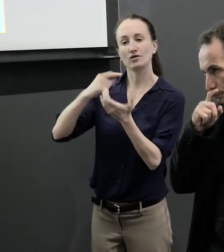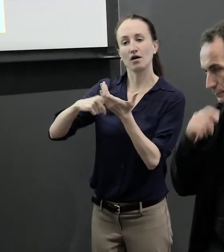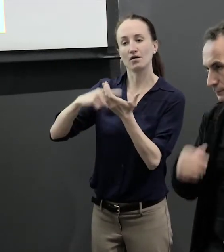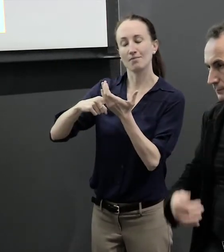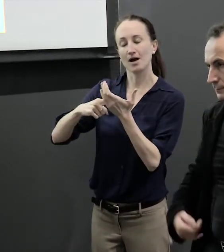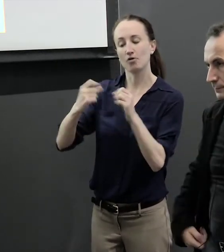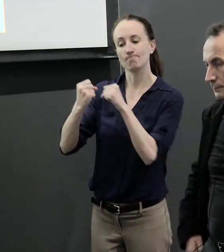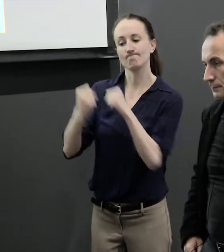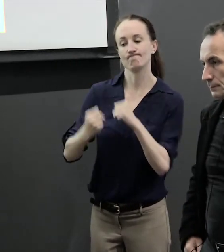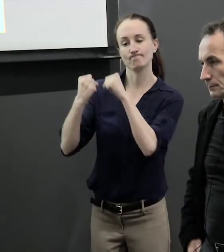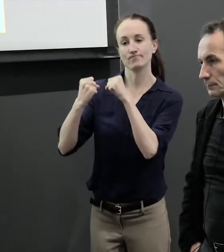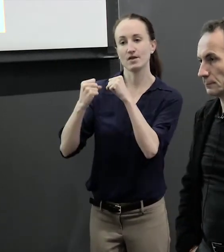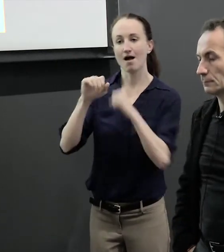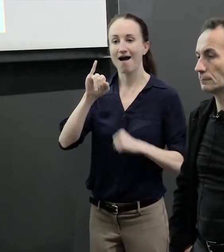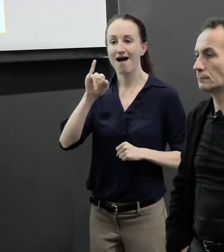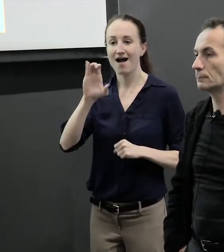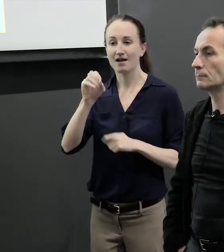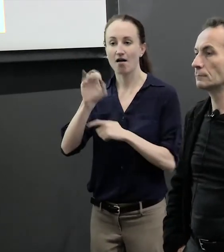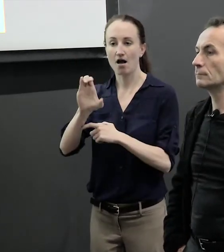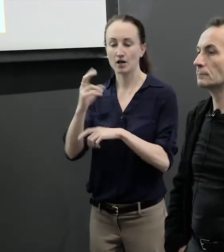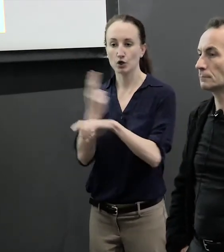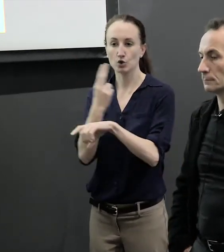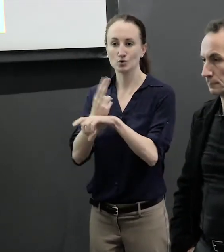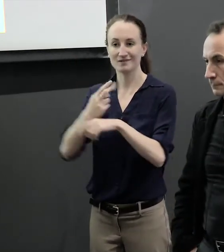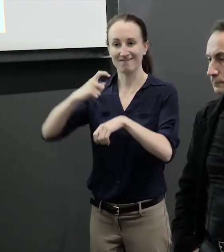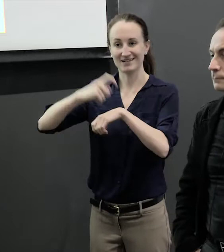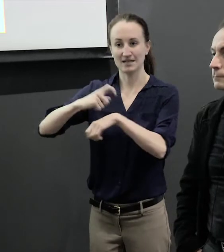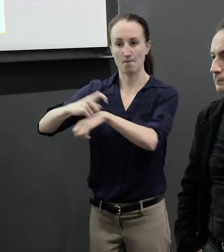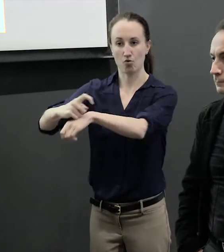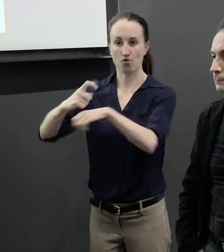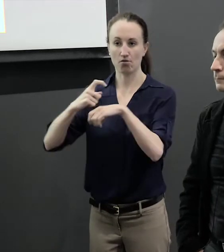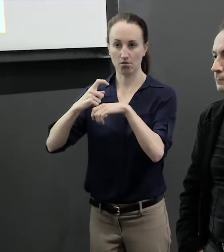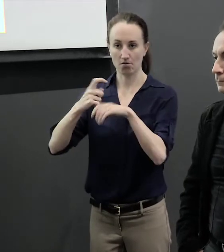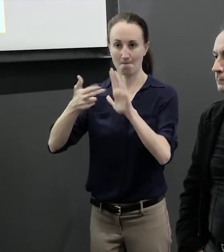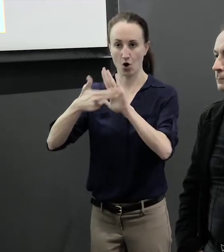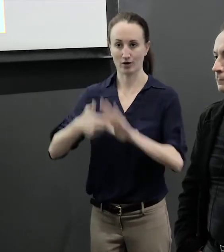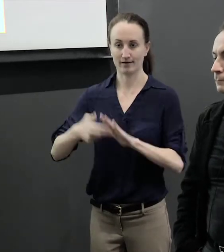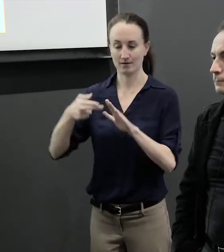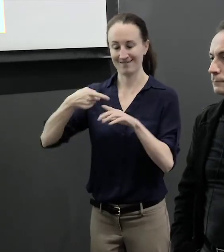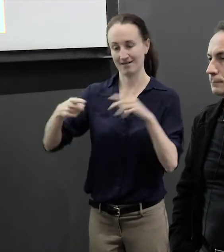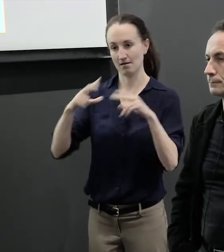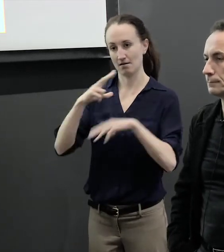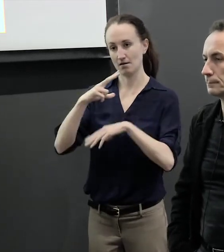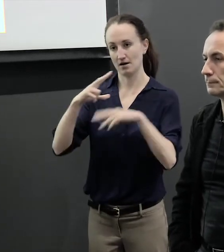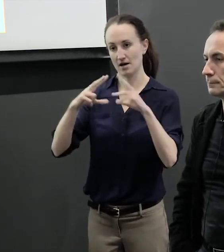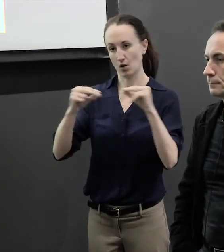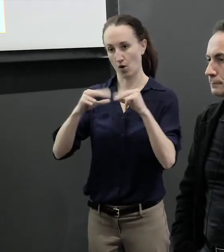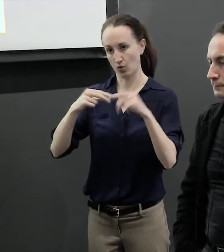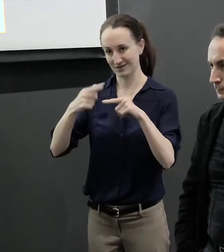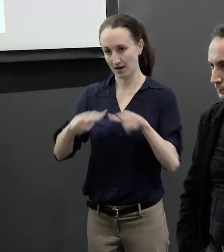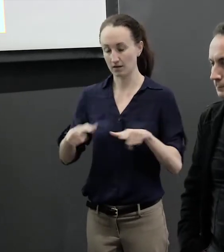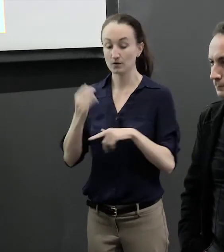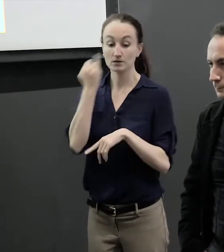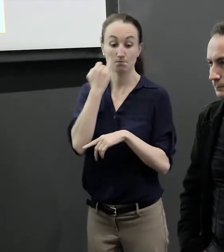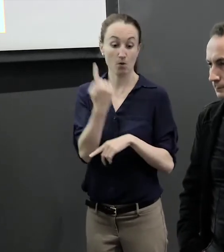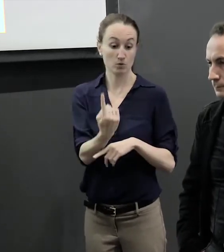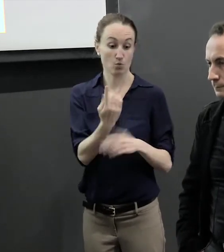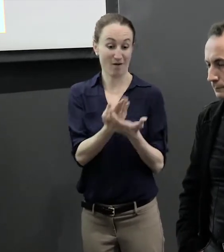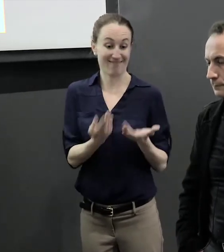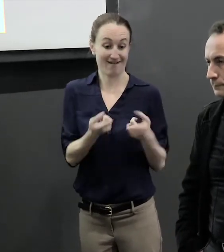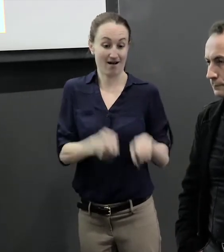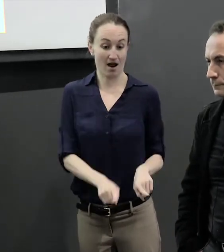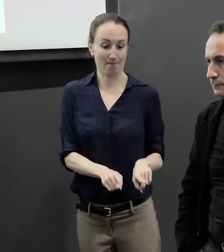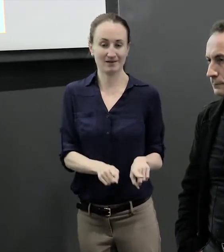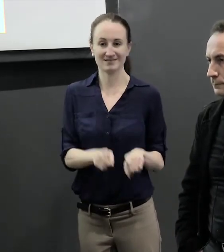iconic use of temporal marking in Nicaraguan sign language, mm-hmm. where she says, so if two events happen where one is a subset of the other,